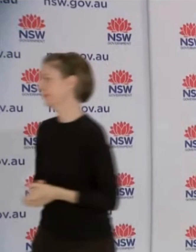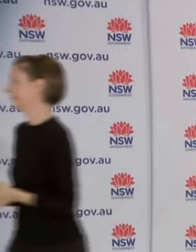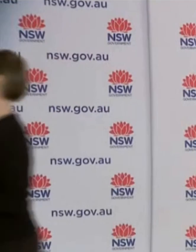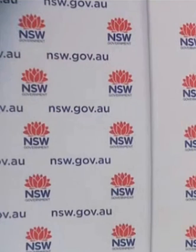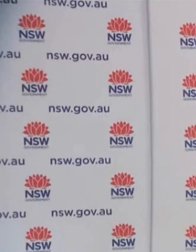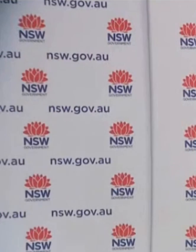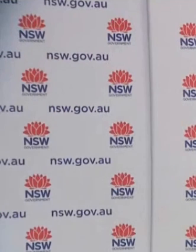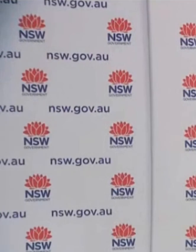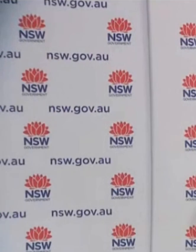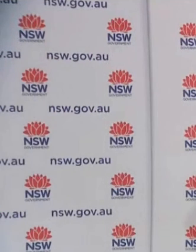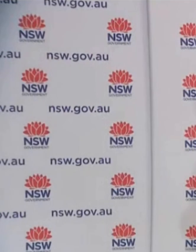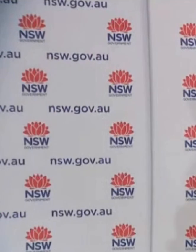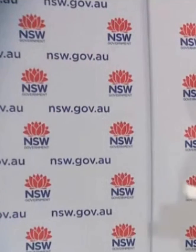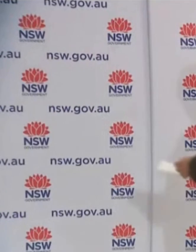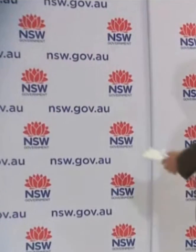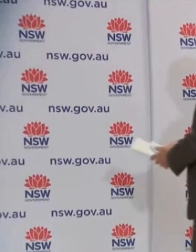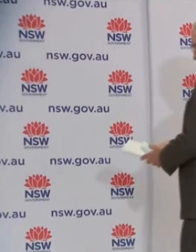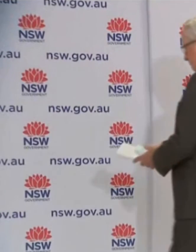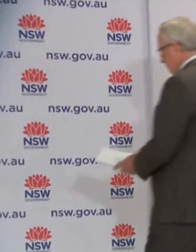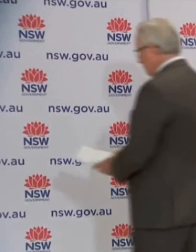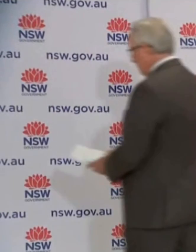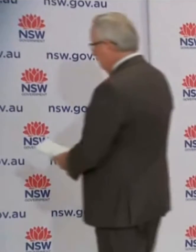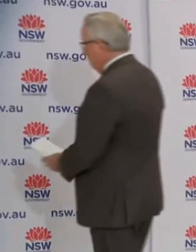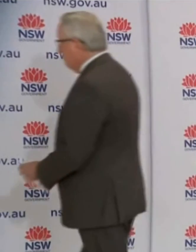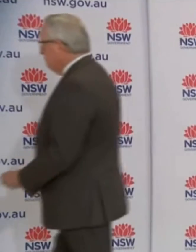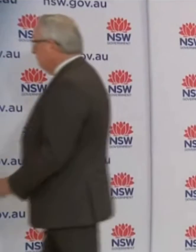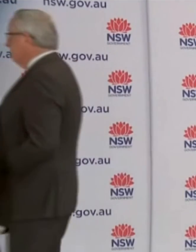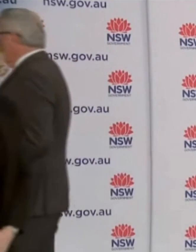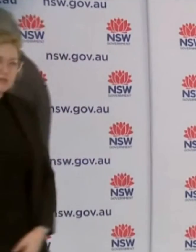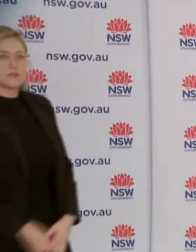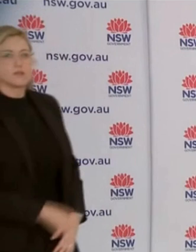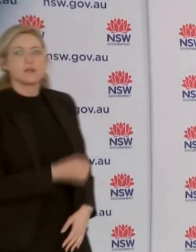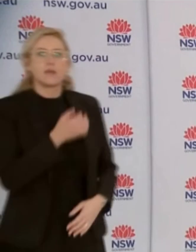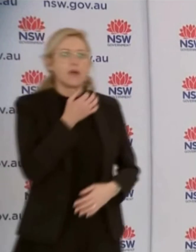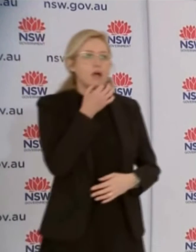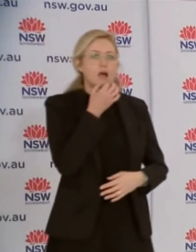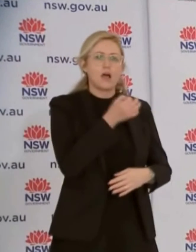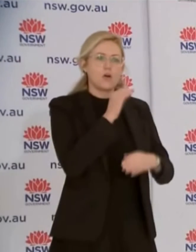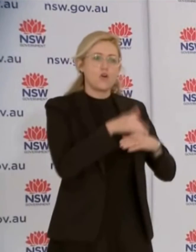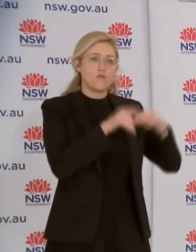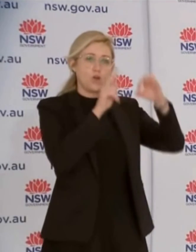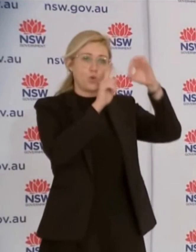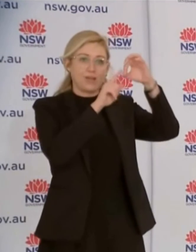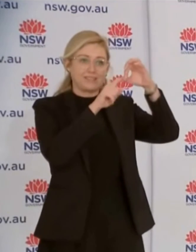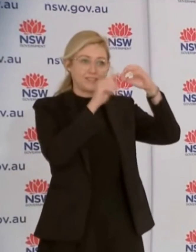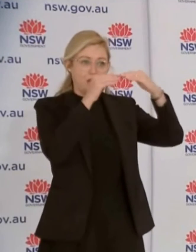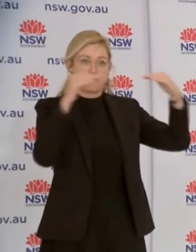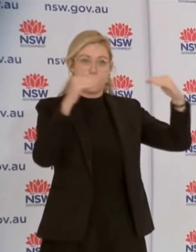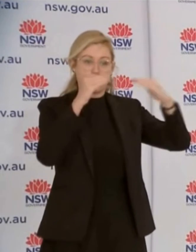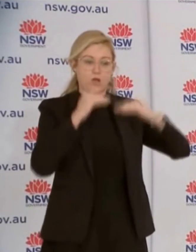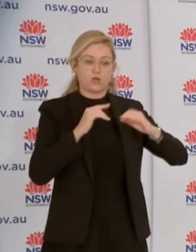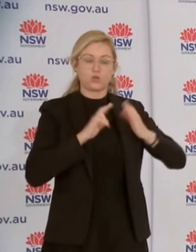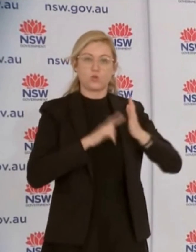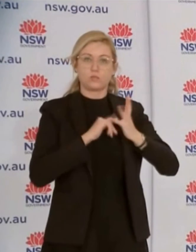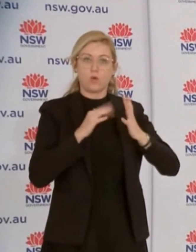Just firstly, is there any progress on the Queensland border bubble at all, as far as you're aware? Look, I hope the Queensland